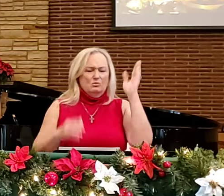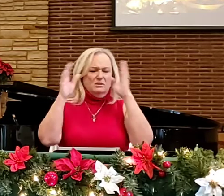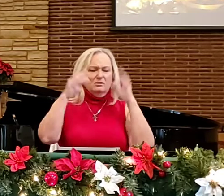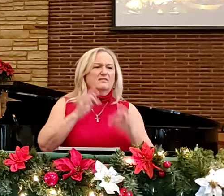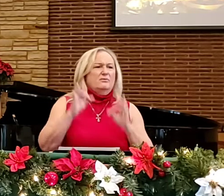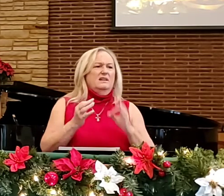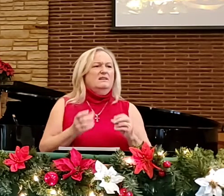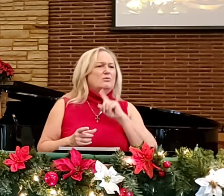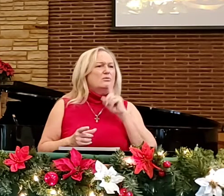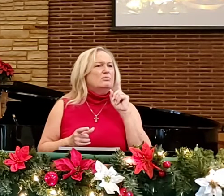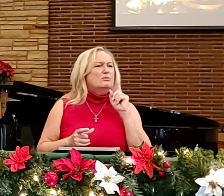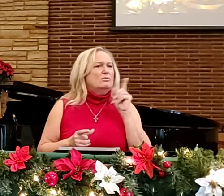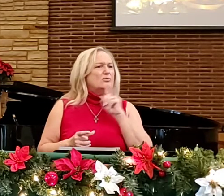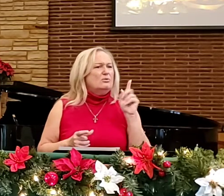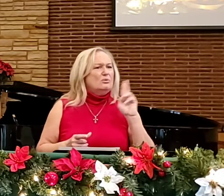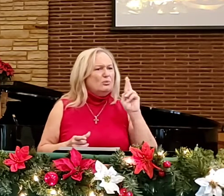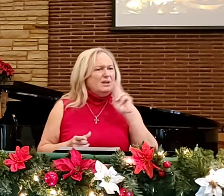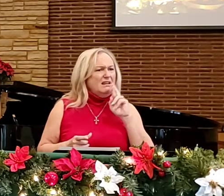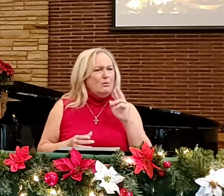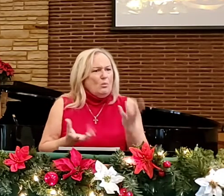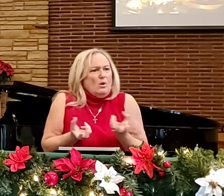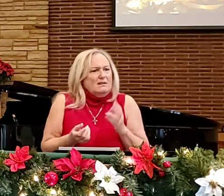I wonder if we really want to be loved.